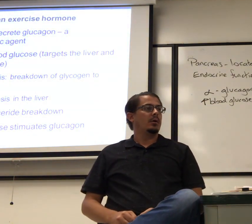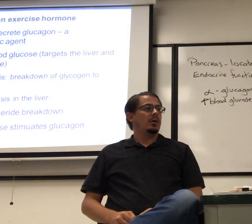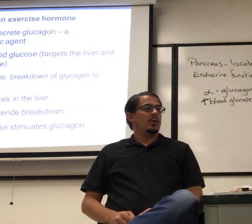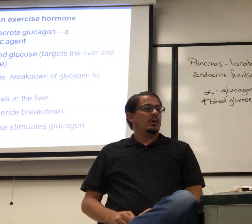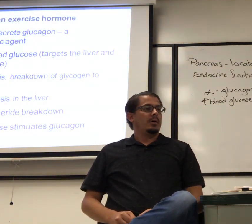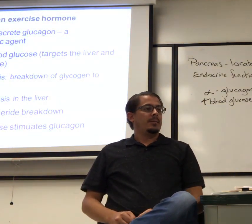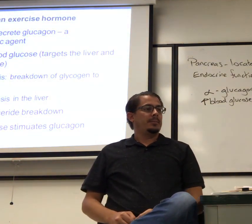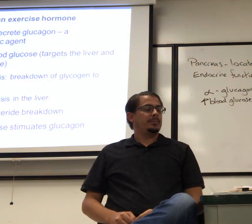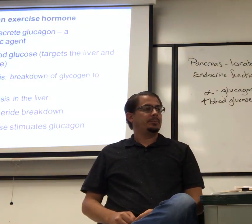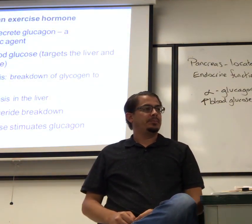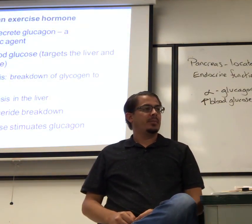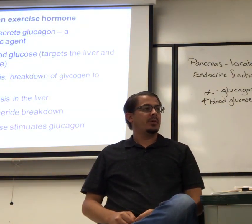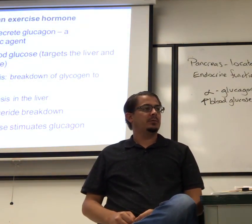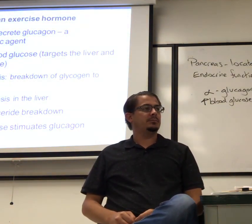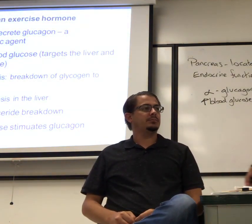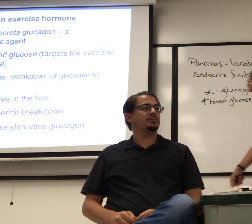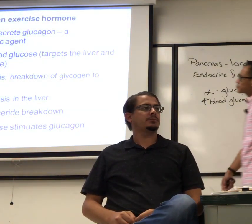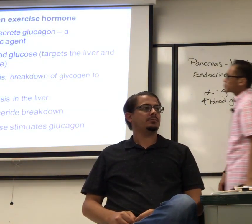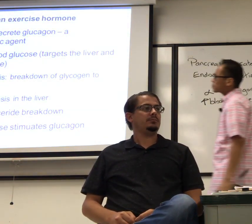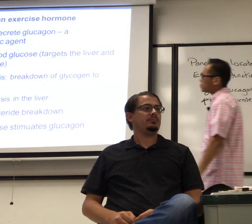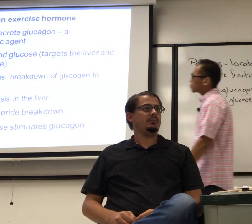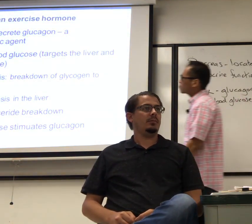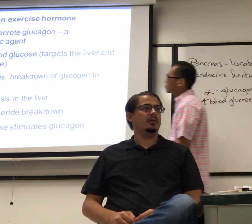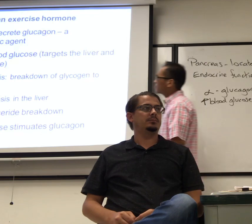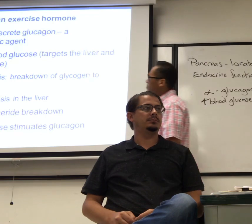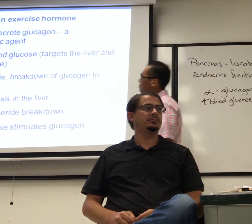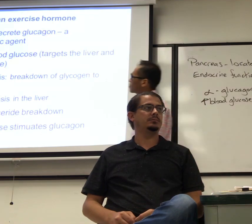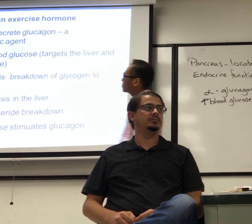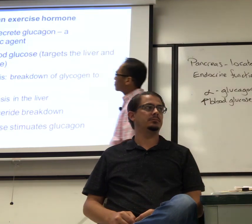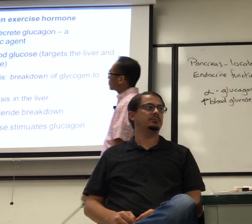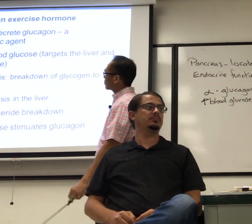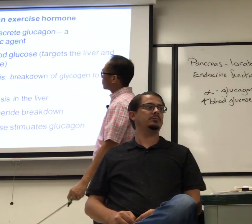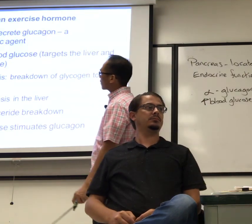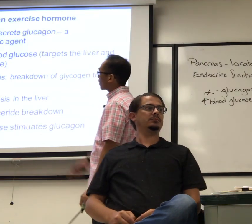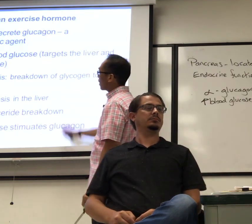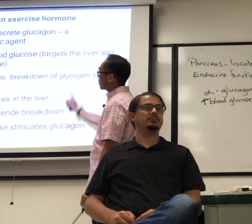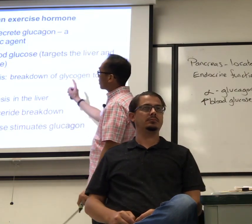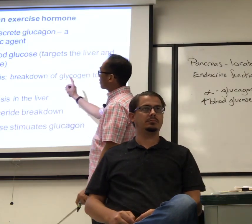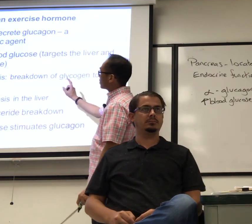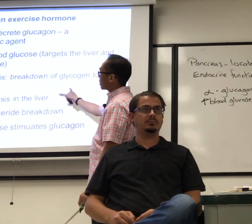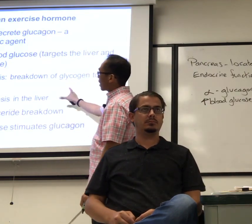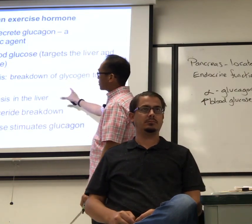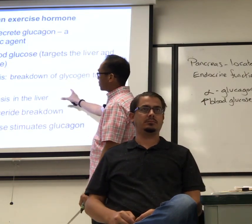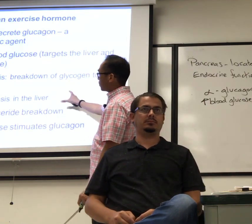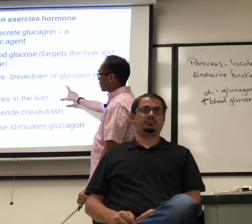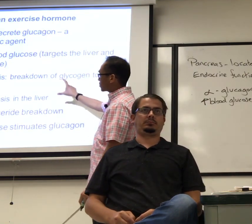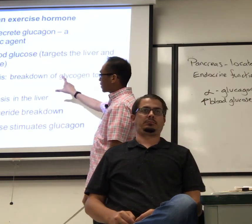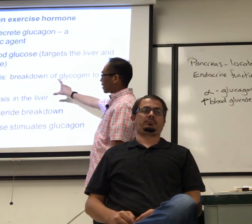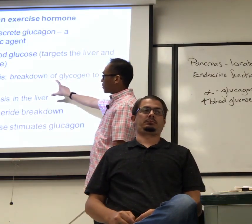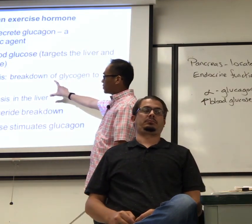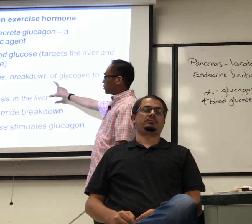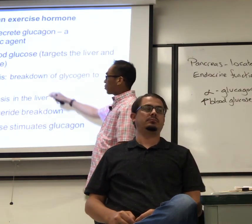I say it's your exercise hormone because you need to get your blood sugar up to do your